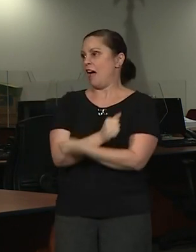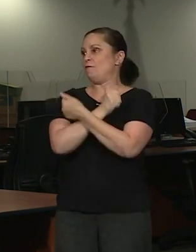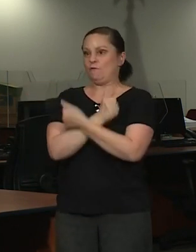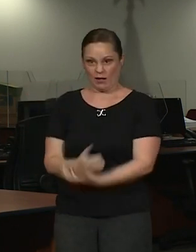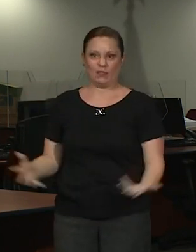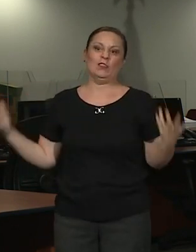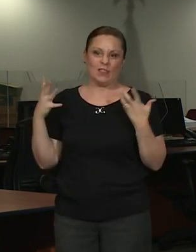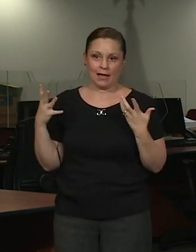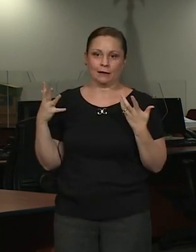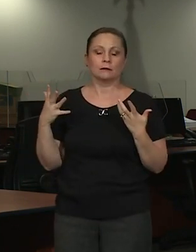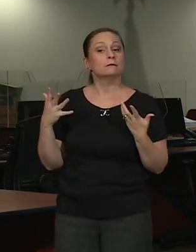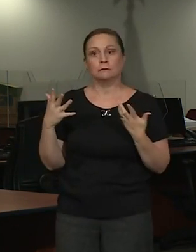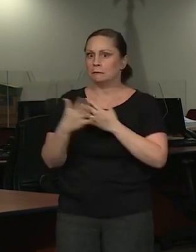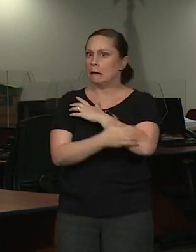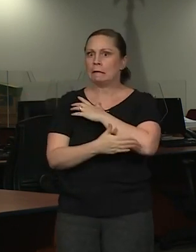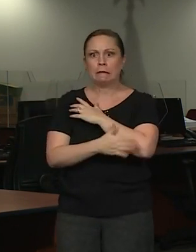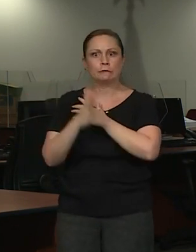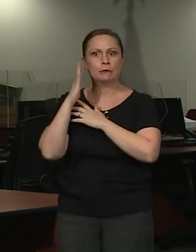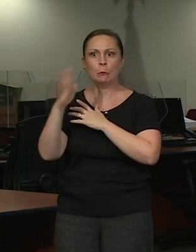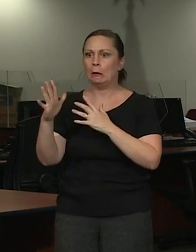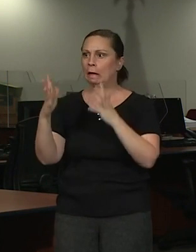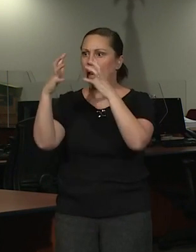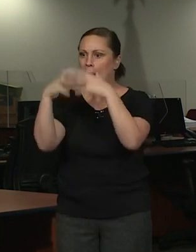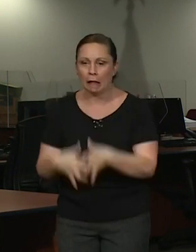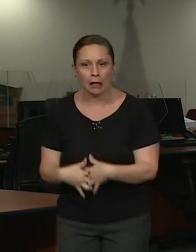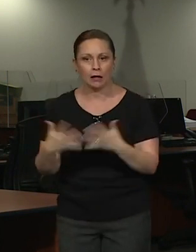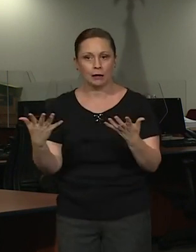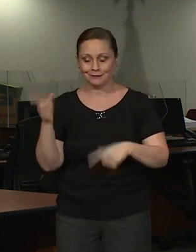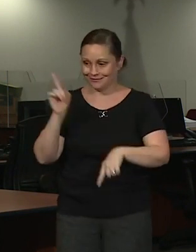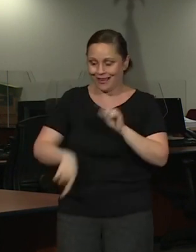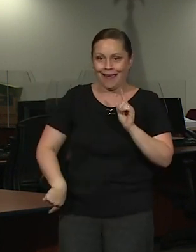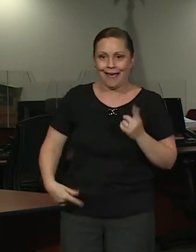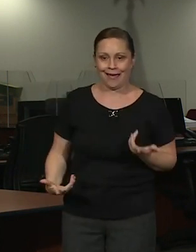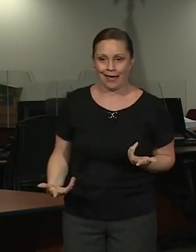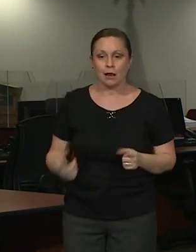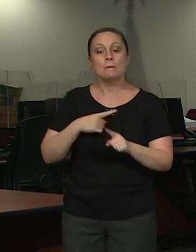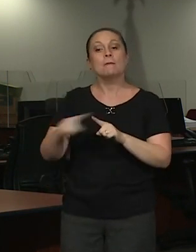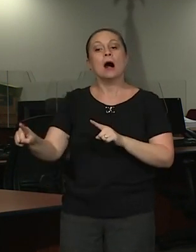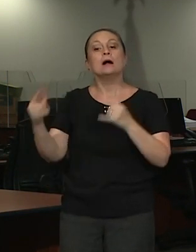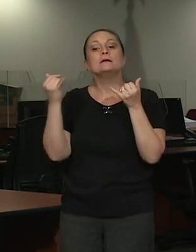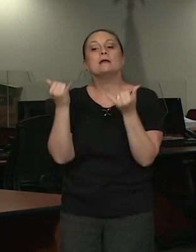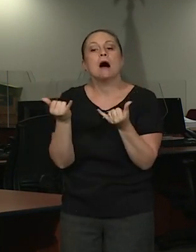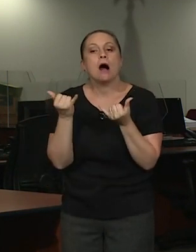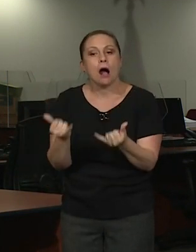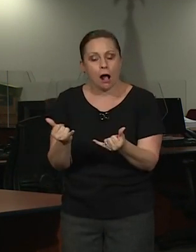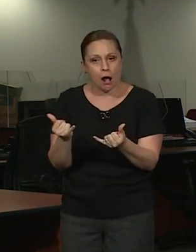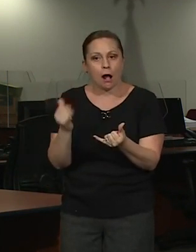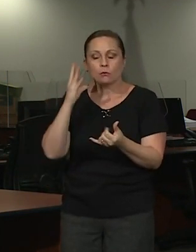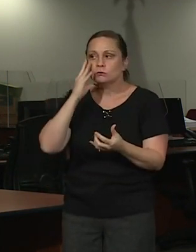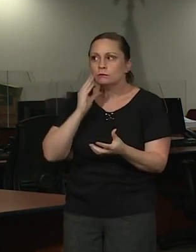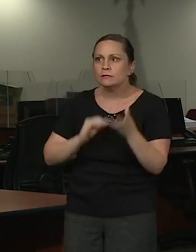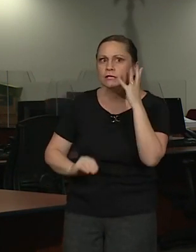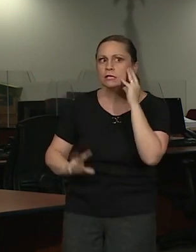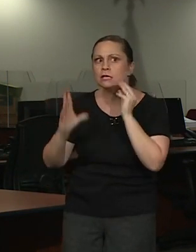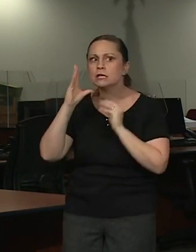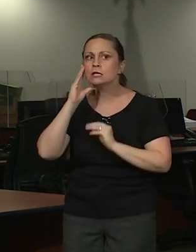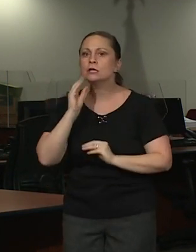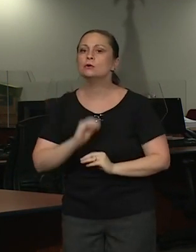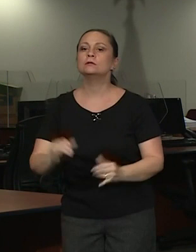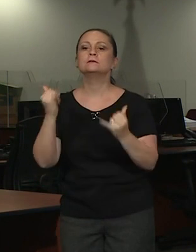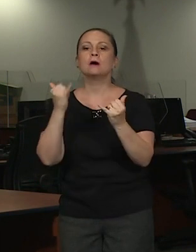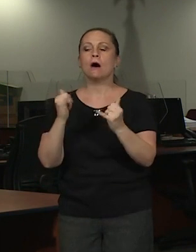We cannot do that. But we can't do it. But at this point, having gone through what we've gone, we know what to